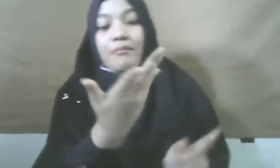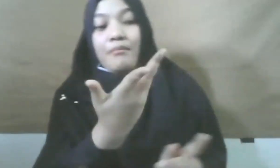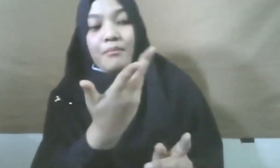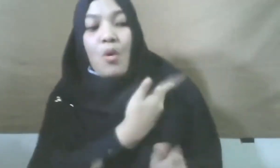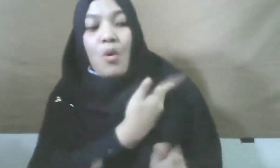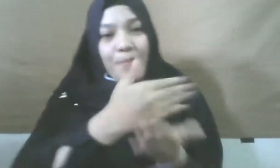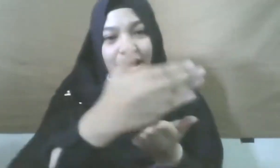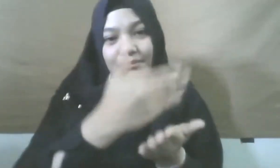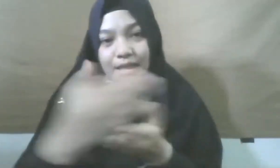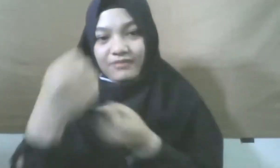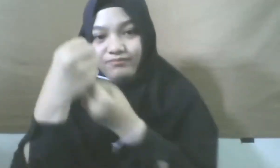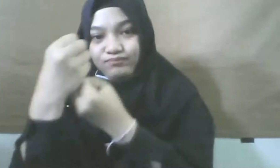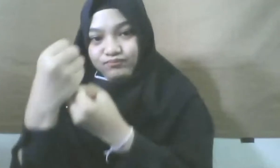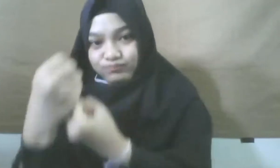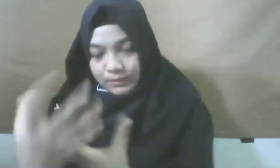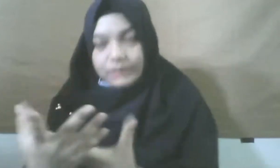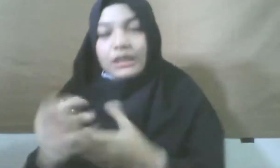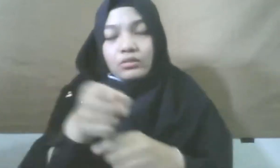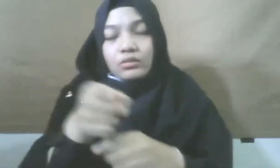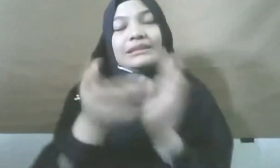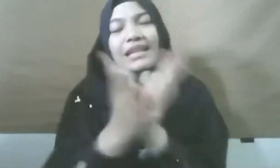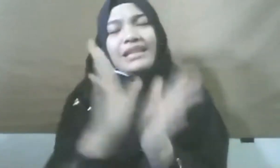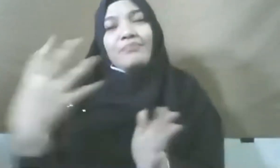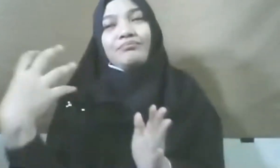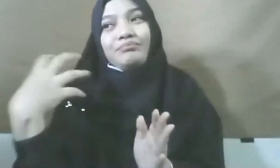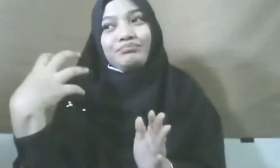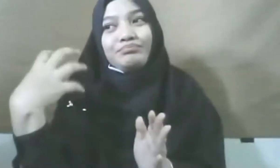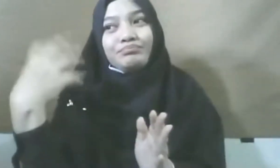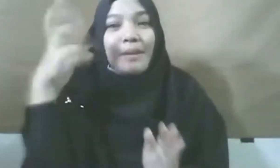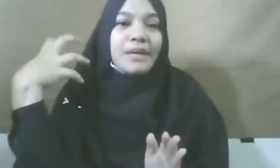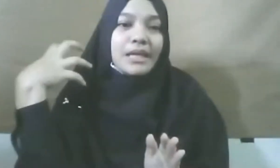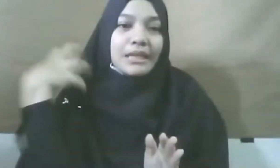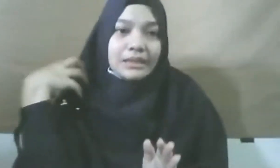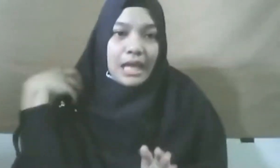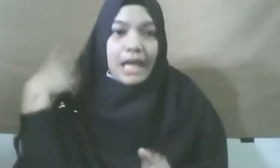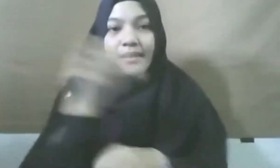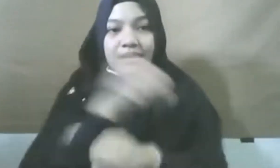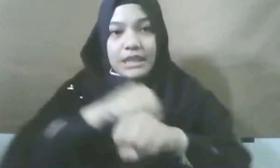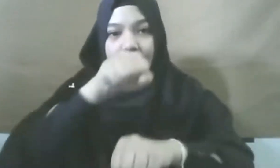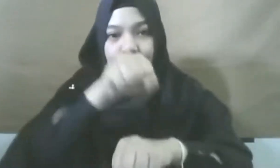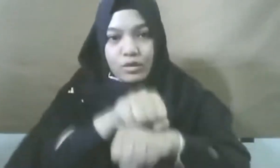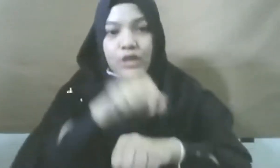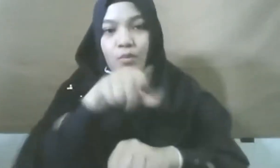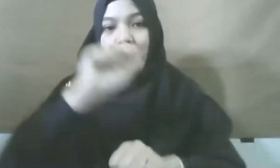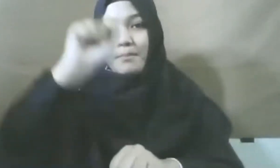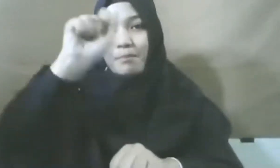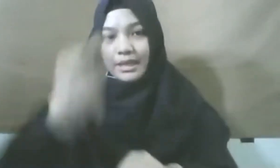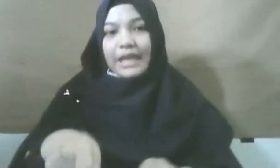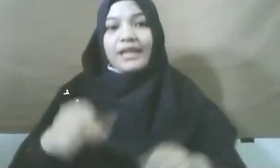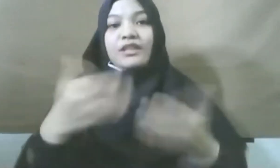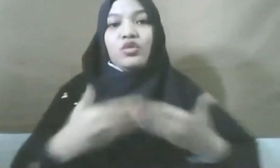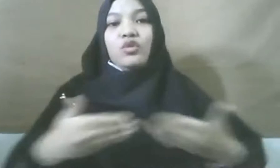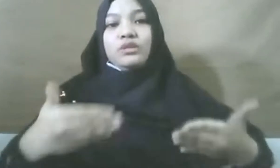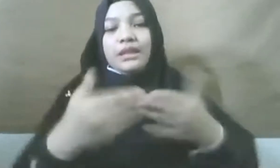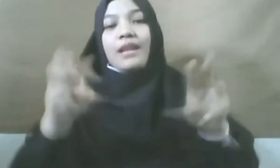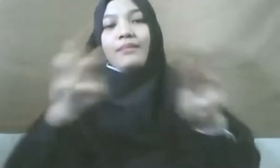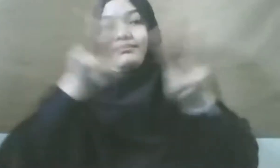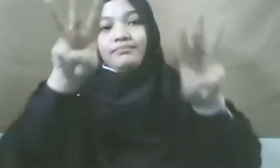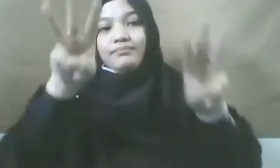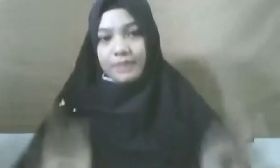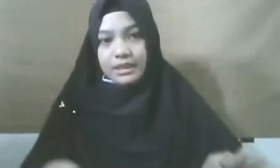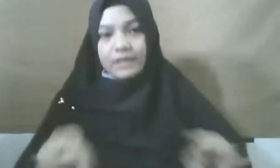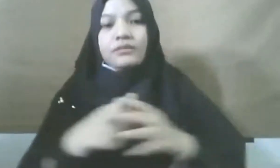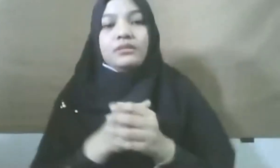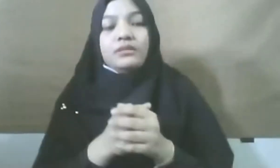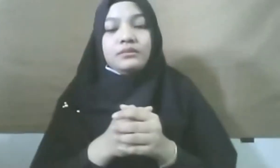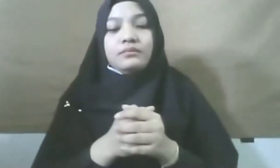the Singapore government has been transmitting information, would be useful. And this WhatsApp service is also available in 4